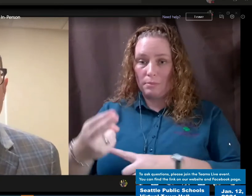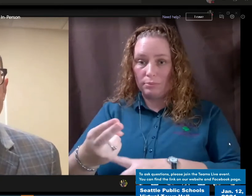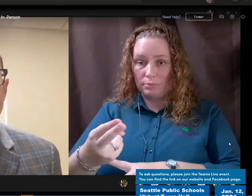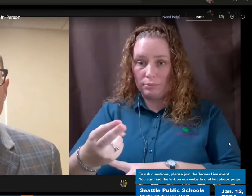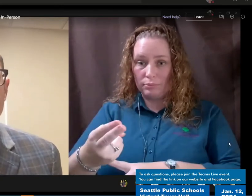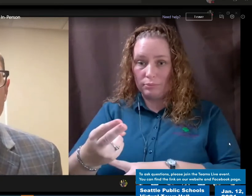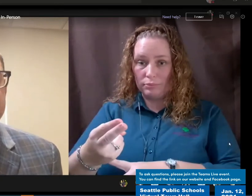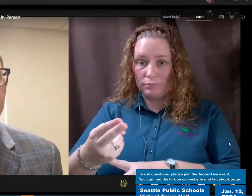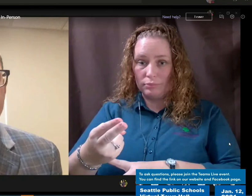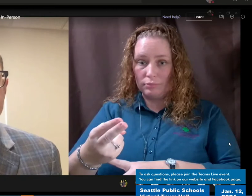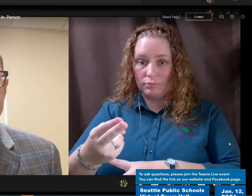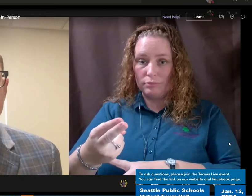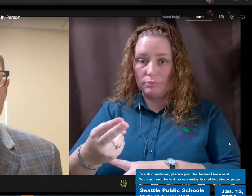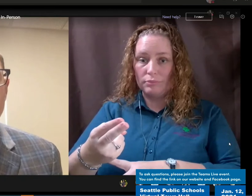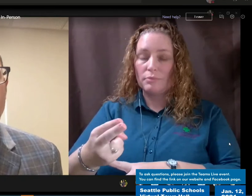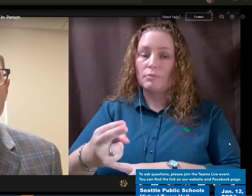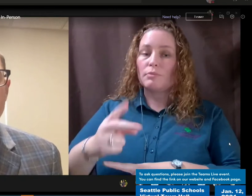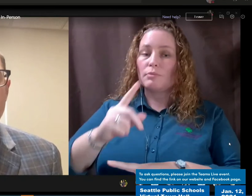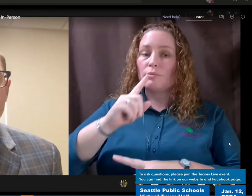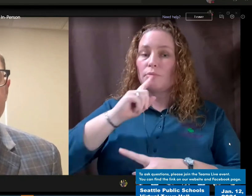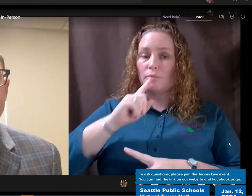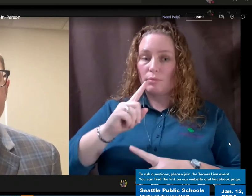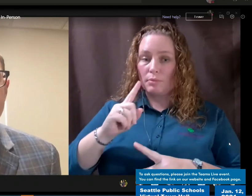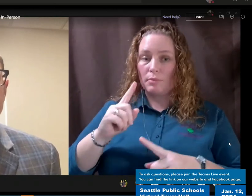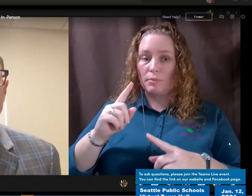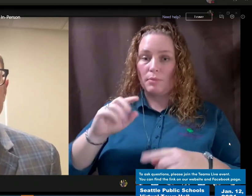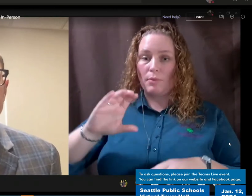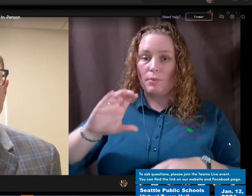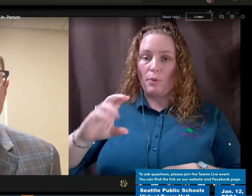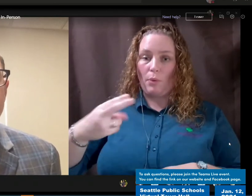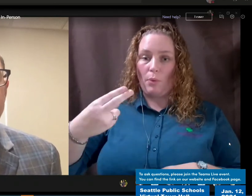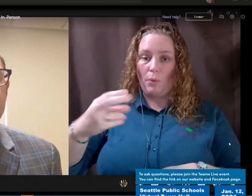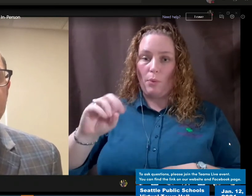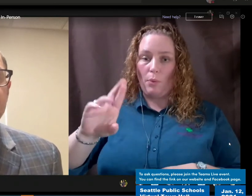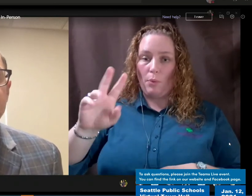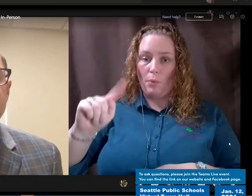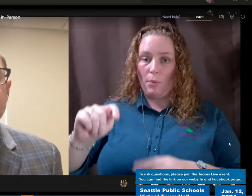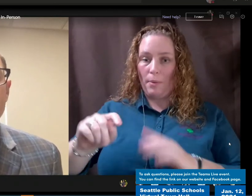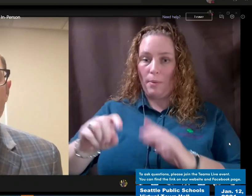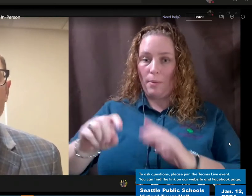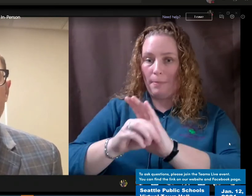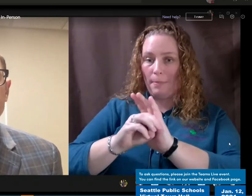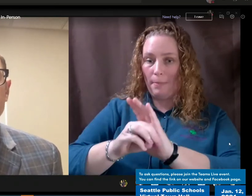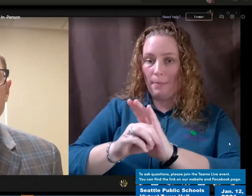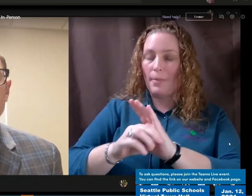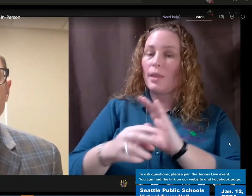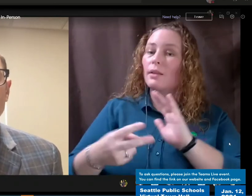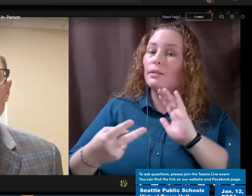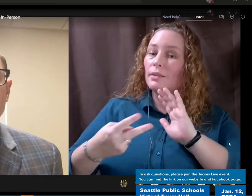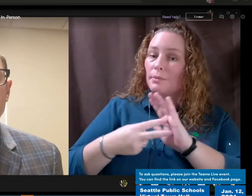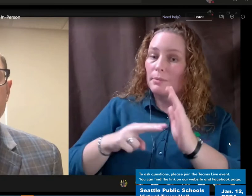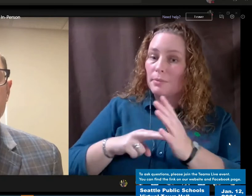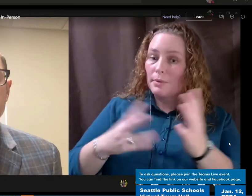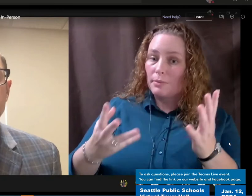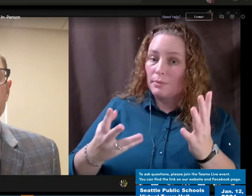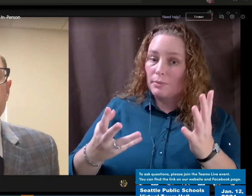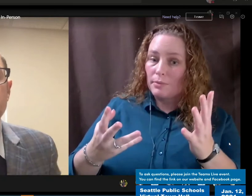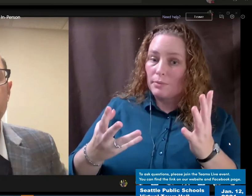have, that we're centering ourselves around a cohort model. And that means that 15 or less students would